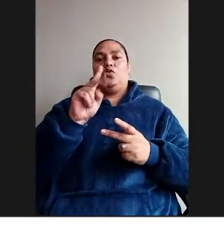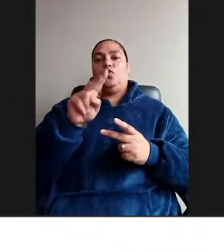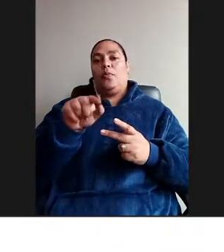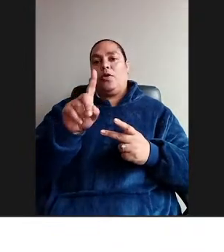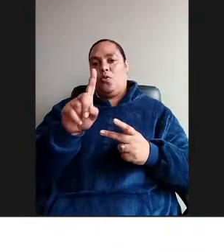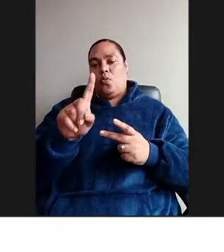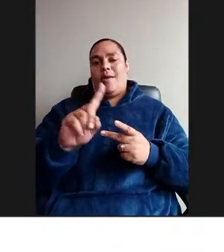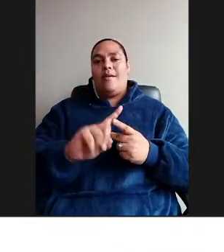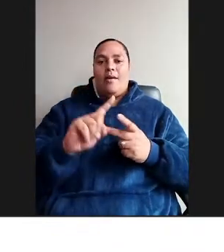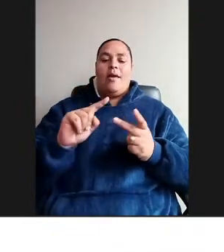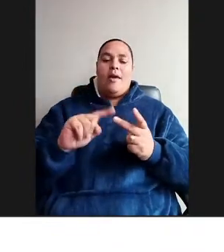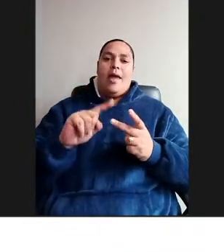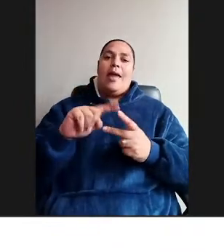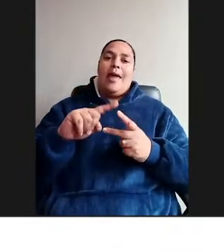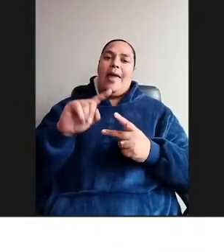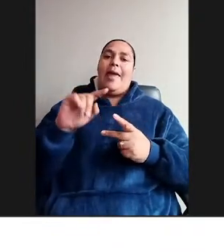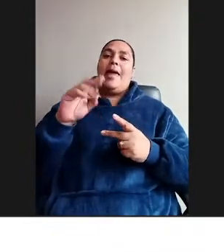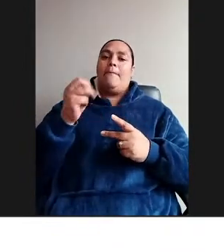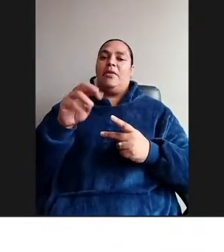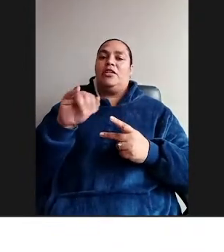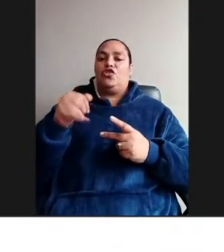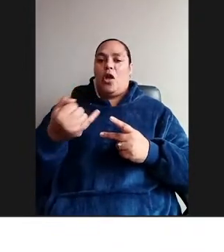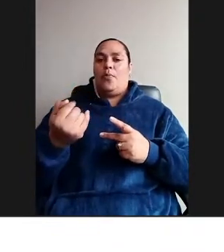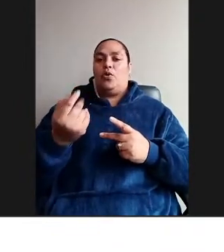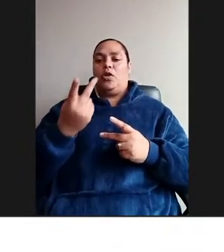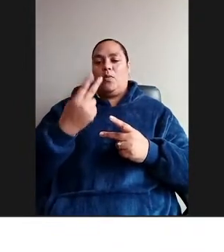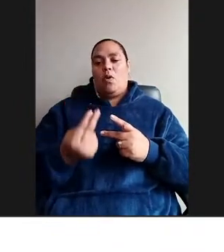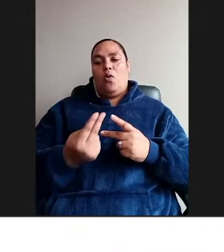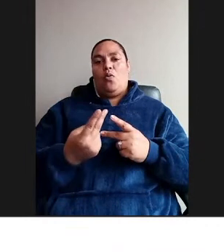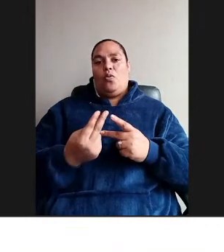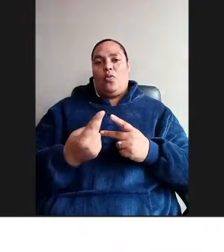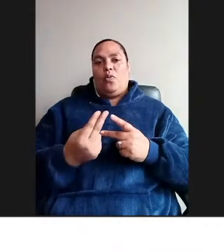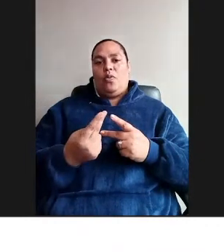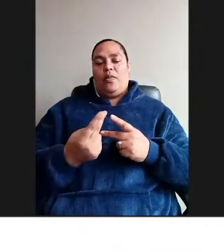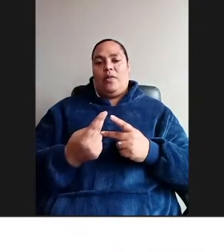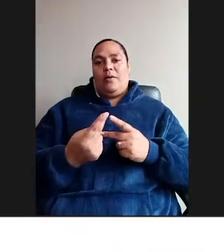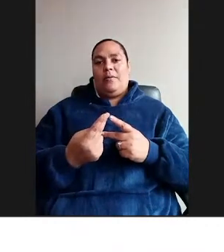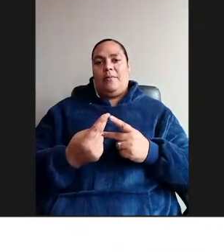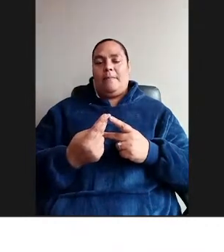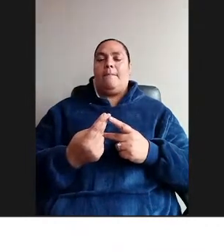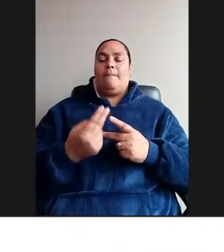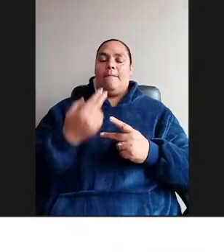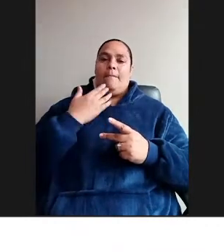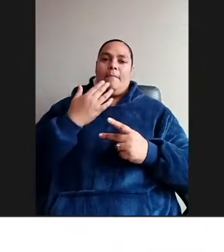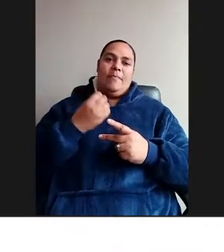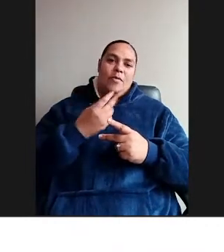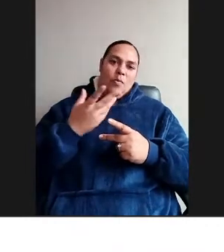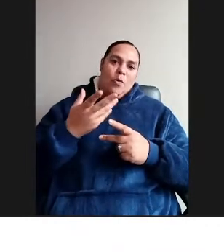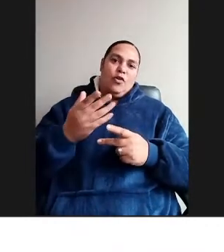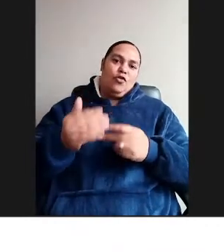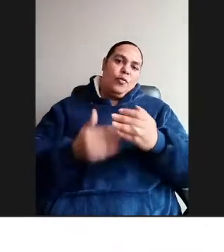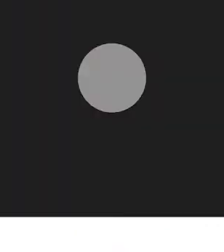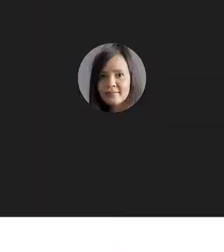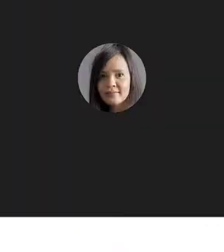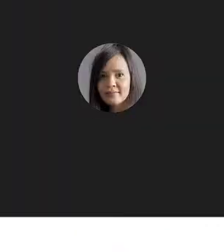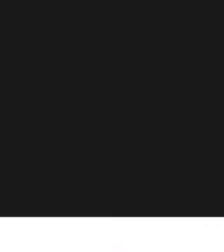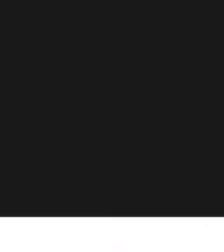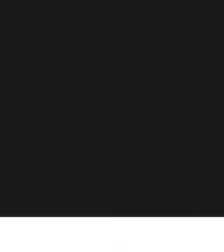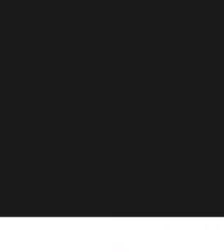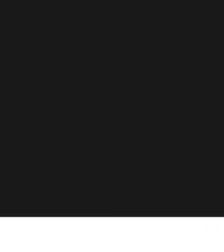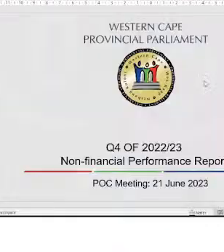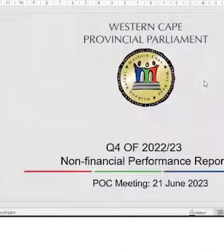Mr. Jawuddin on the finance side thereof, Okay. Chairperson. Thank you very much. You may proceed. Thank you.